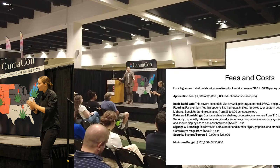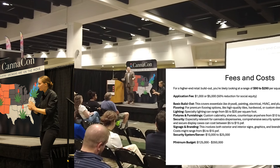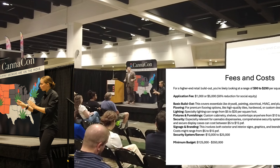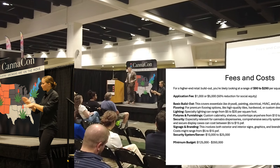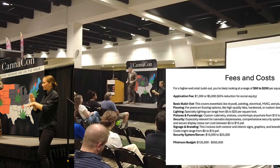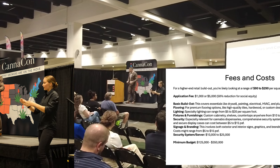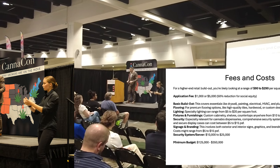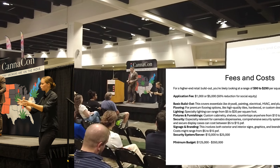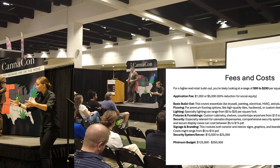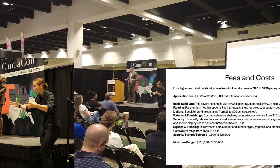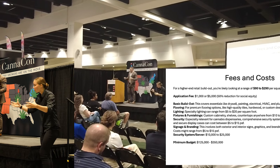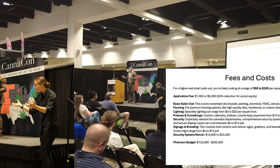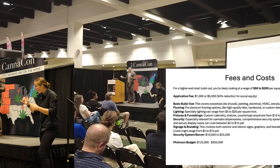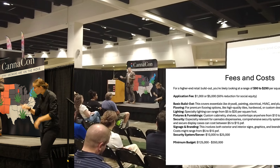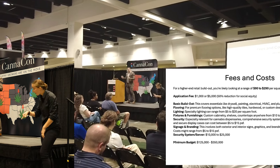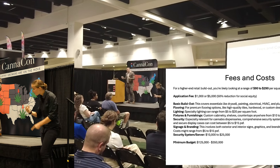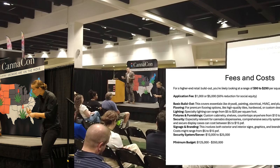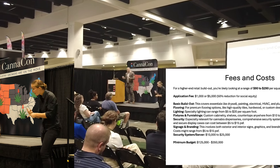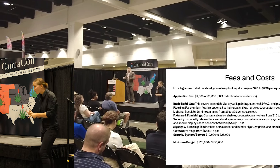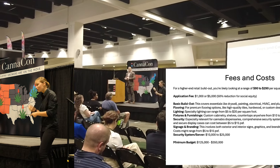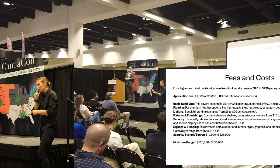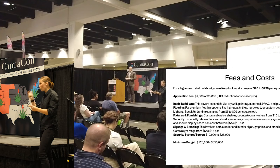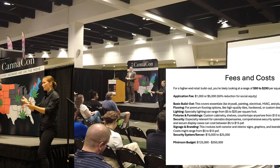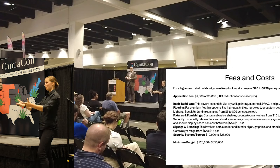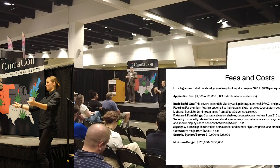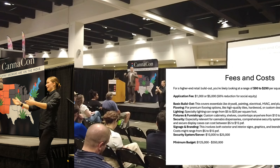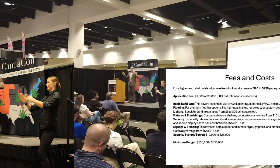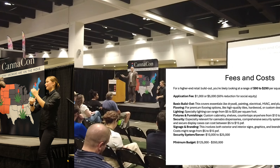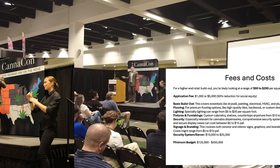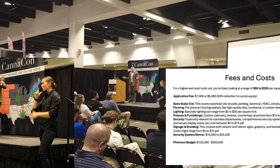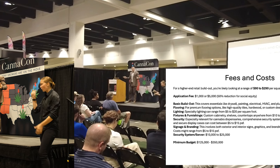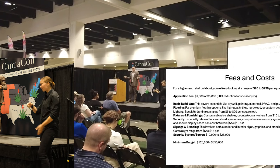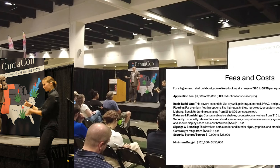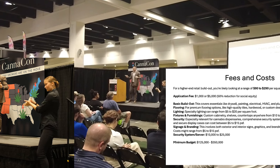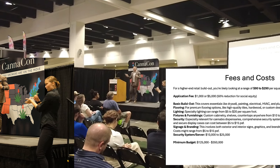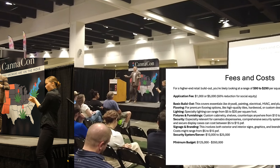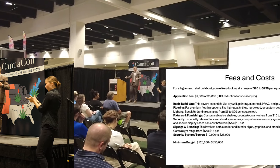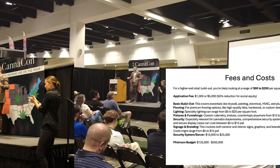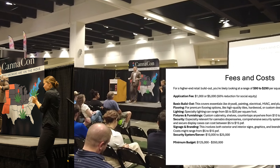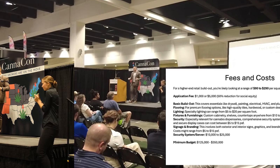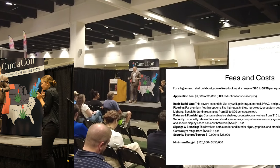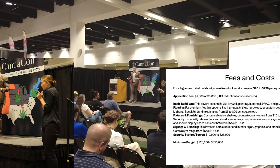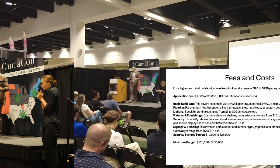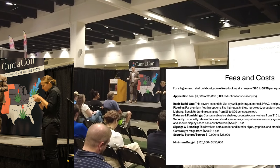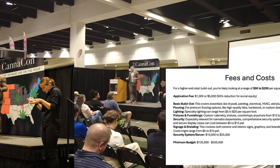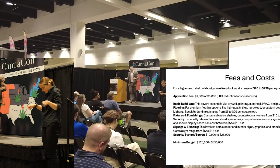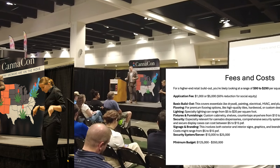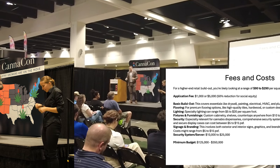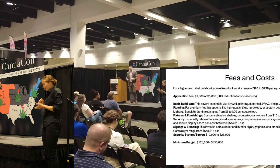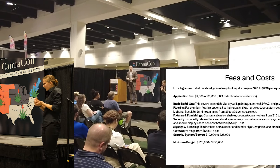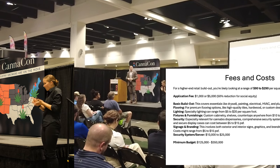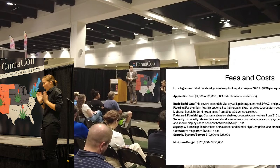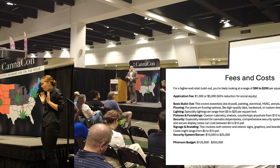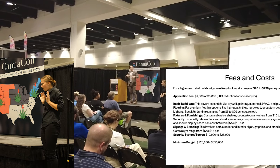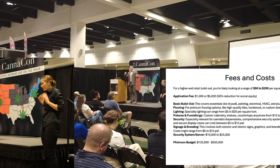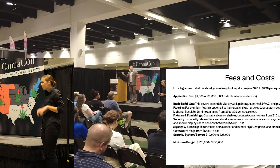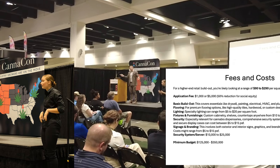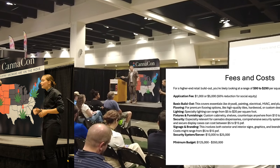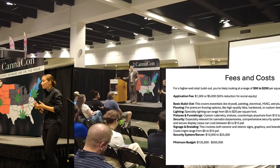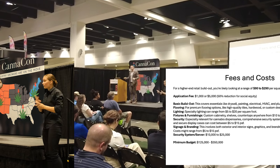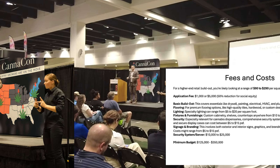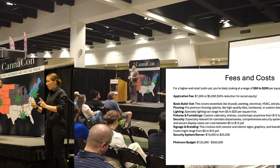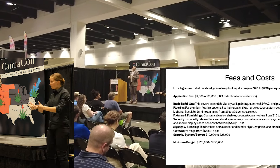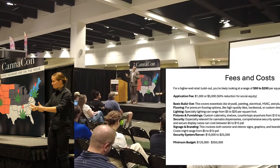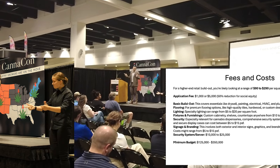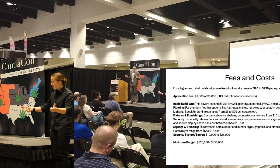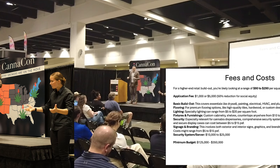well if we have lineups. So we do see a lot of these grandiose plans where people are getting 5,000 more square feet. They want to do